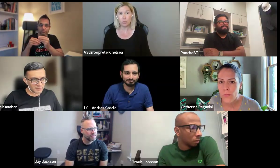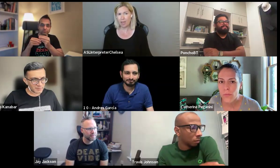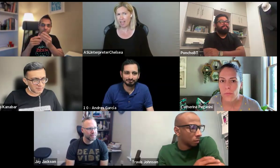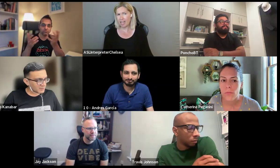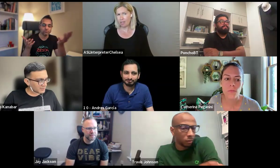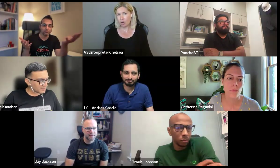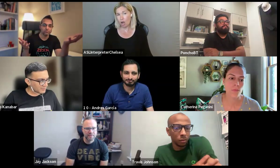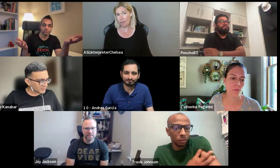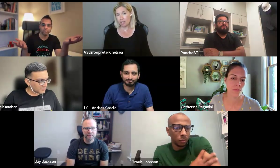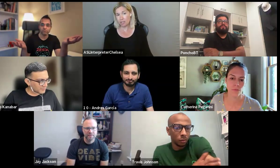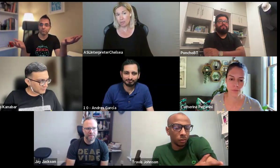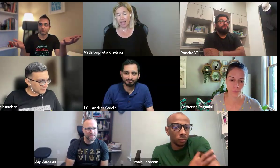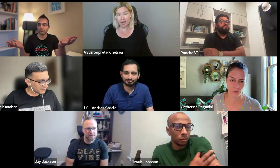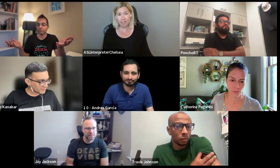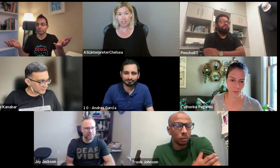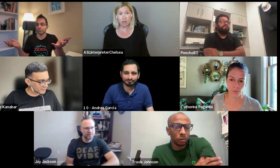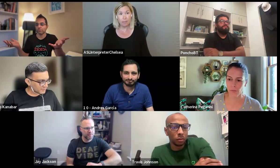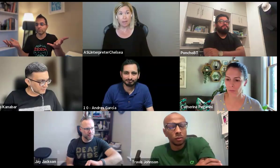Do we have any other comments to be added to this topic?